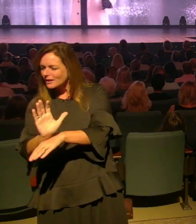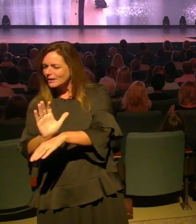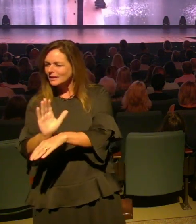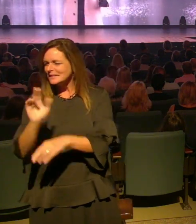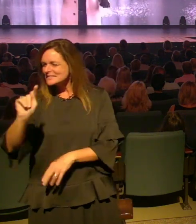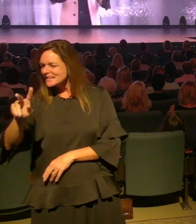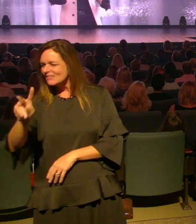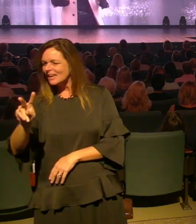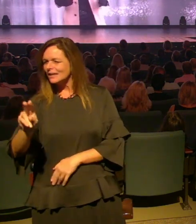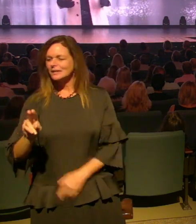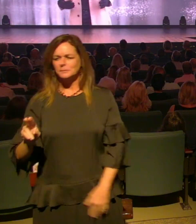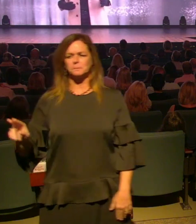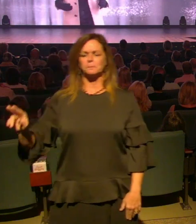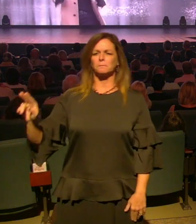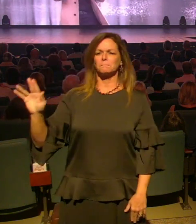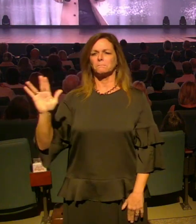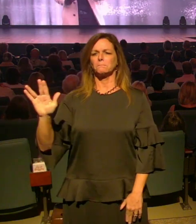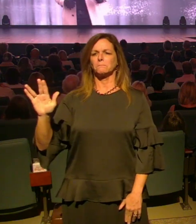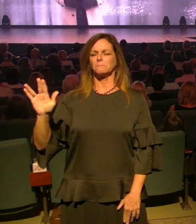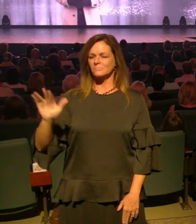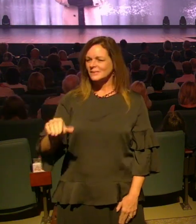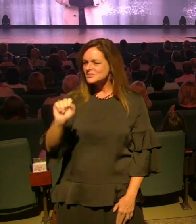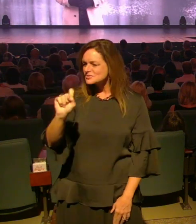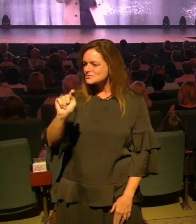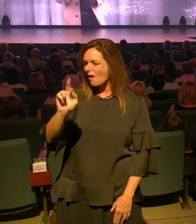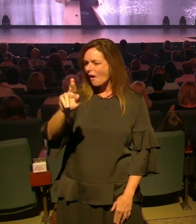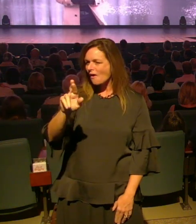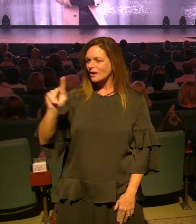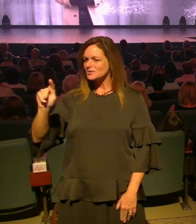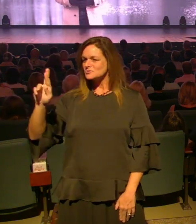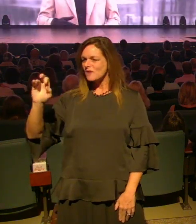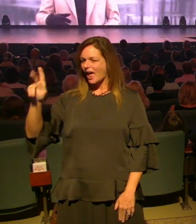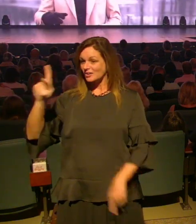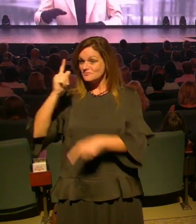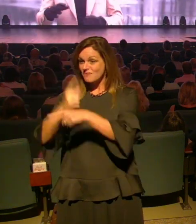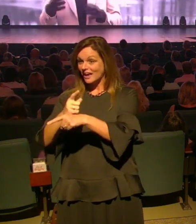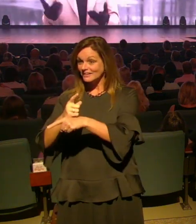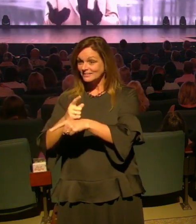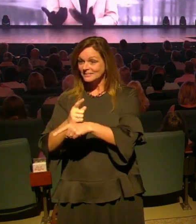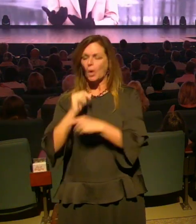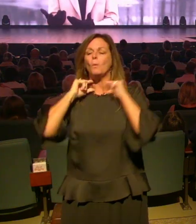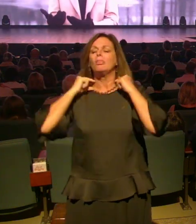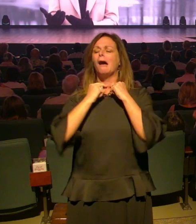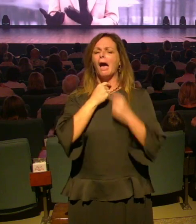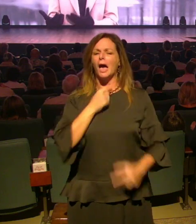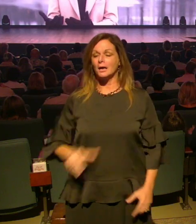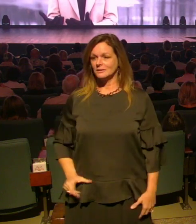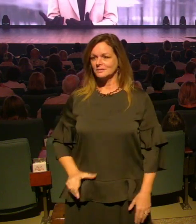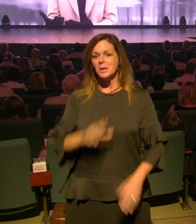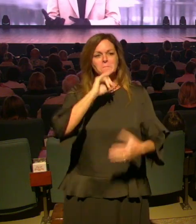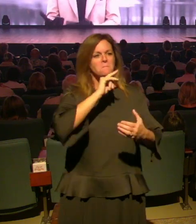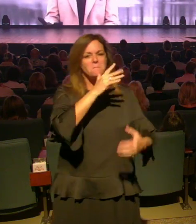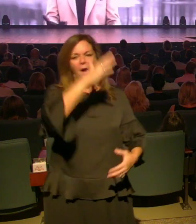I thought I was Captain Kirk running around. My parents knew I loved the show, so one Christmas, they bought me these walkie-talkies that were designed